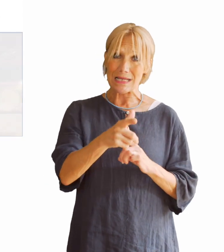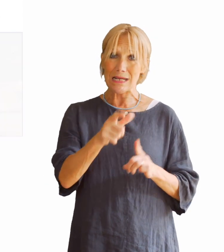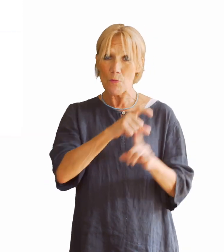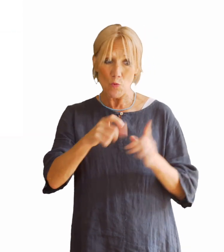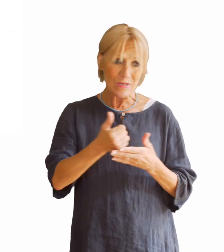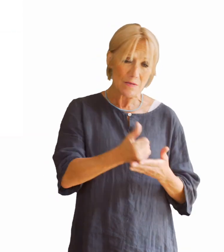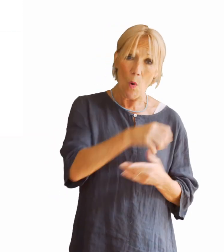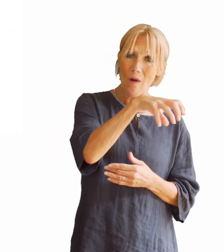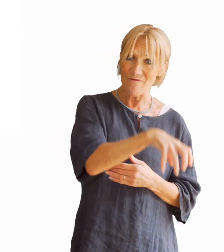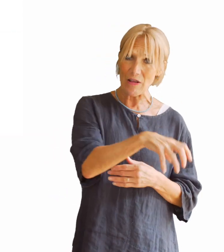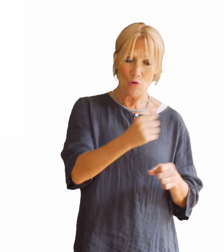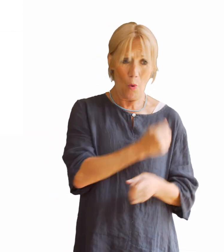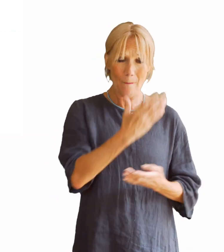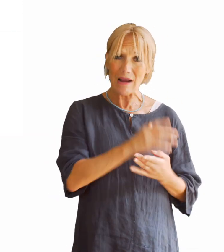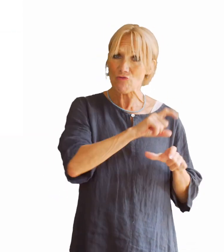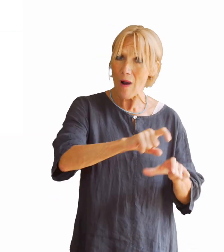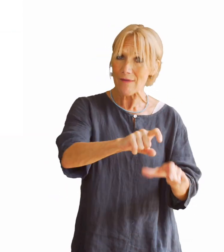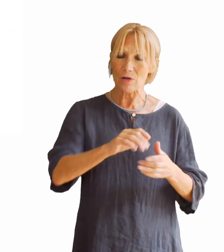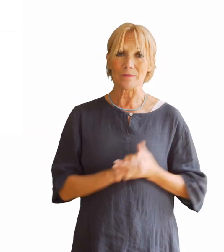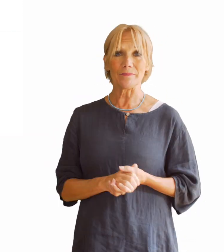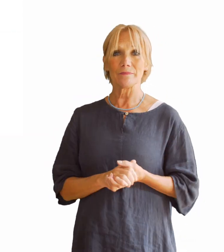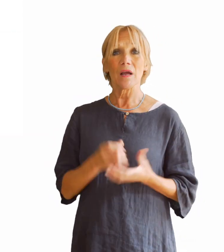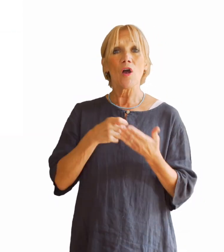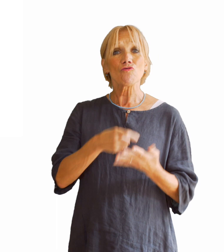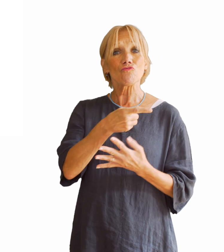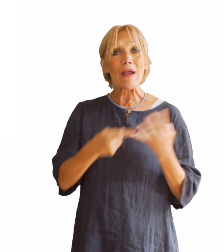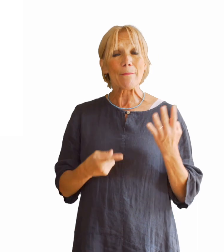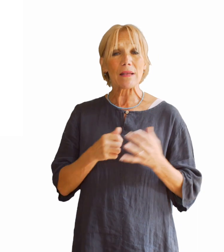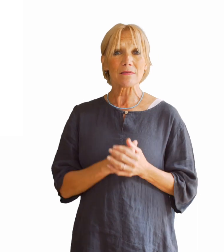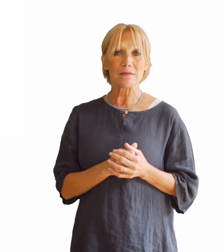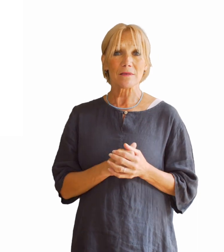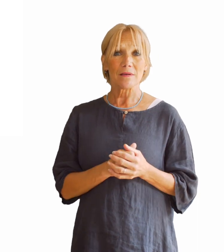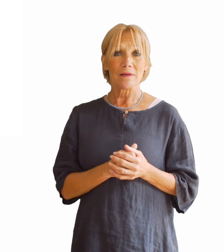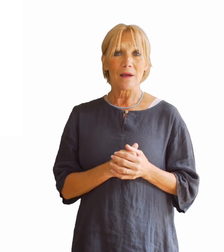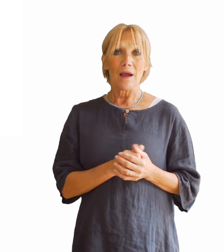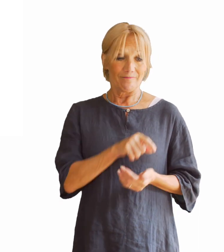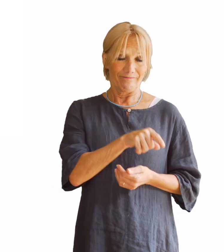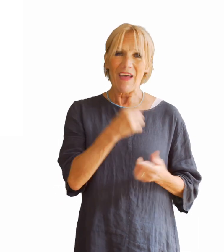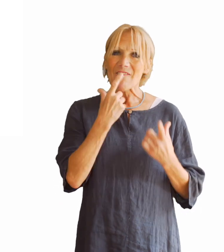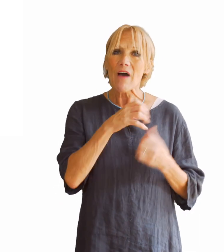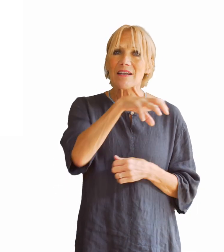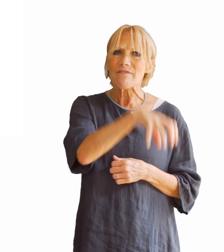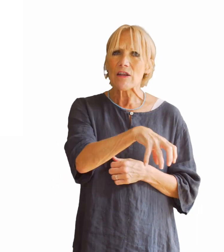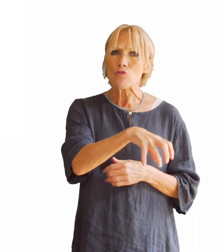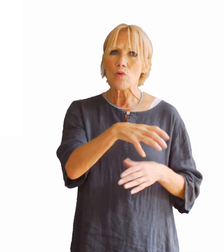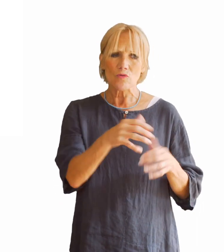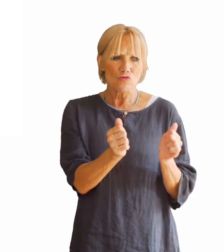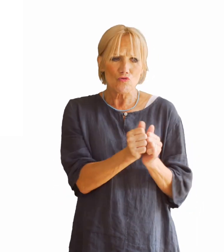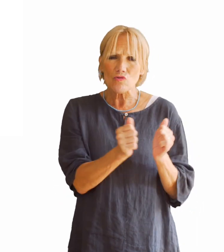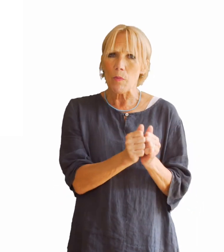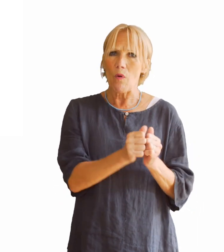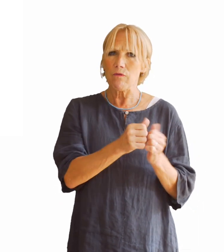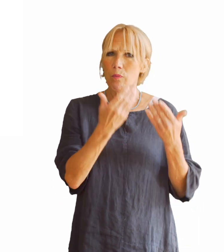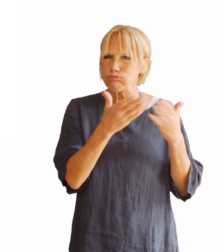sustainable. We have the following recommendations. We suggest meeting centres find a venue that's suitable for a range of activities and